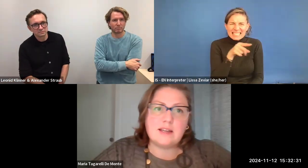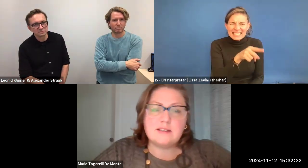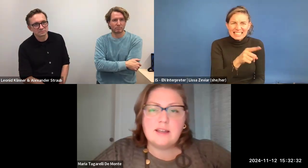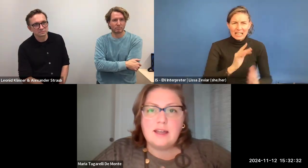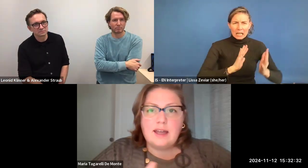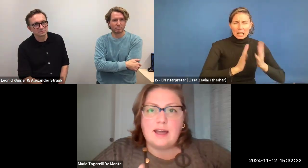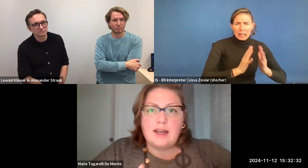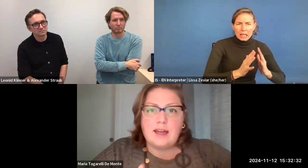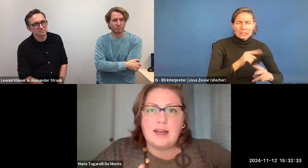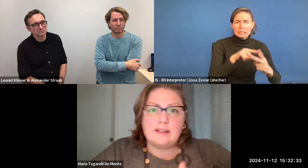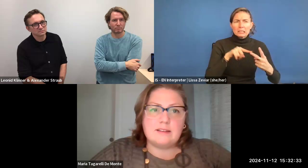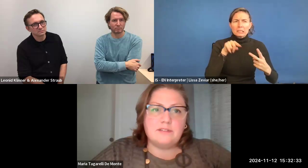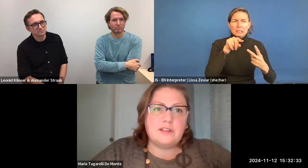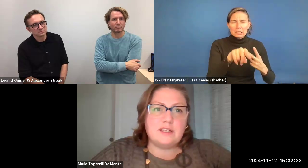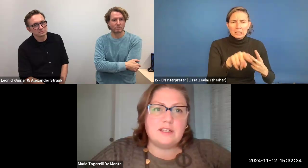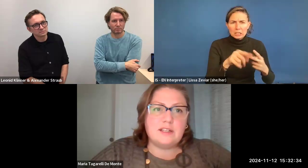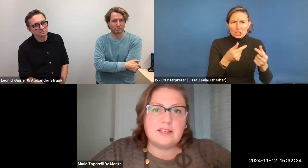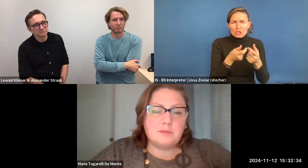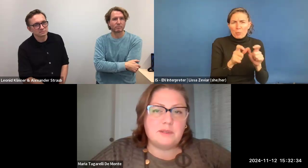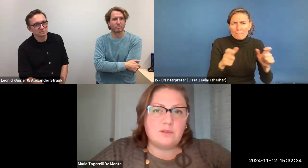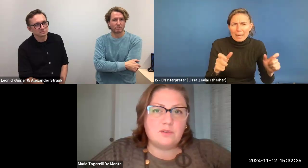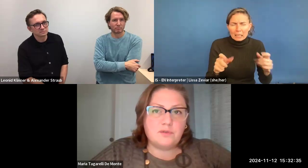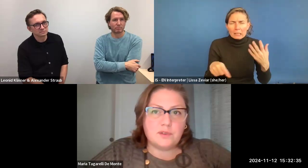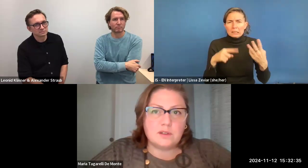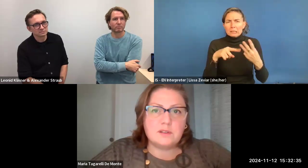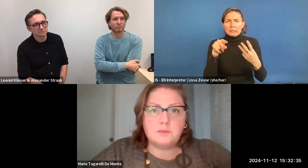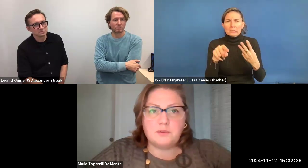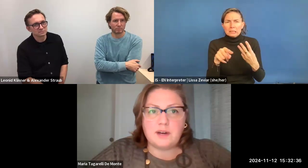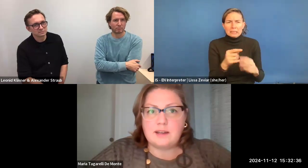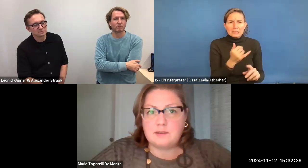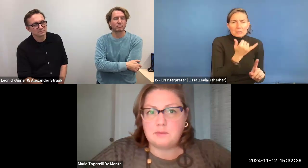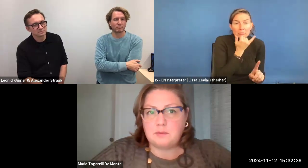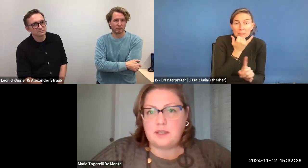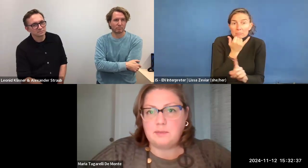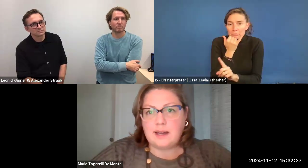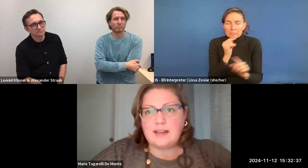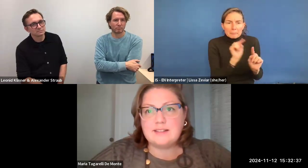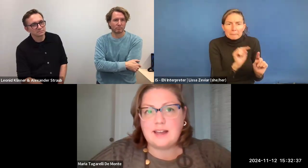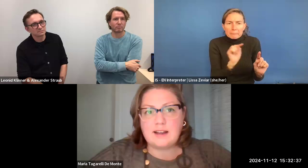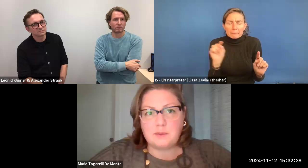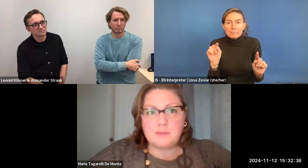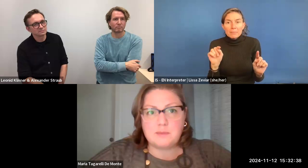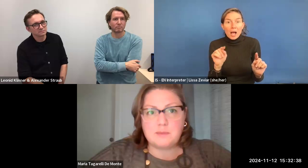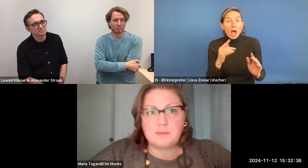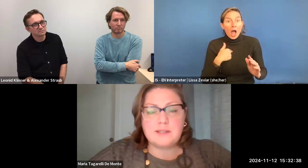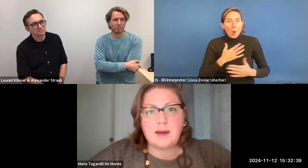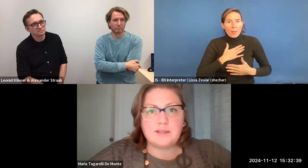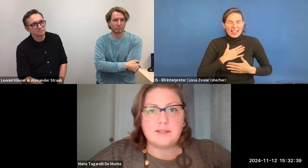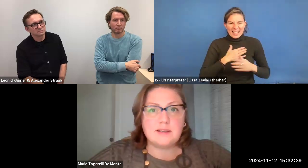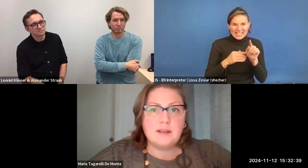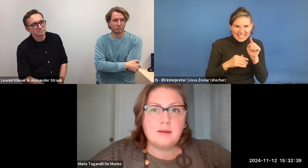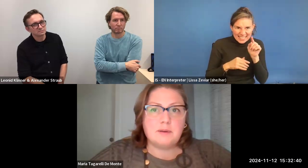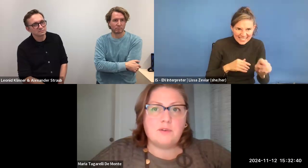syntactic mistakes, and the feeling is it would be useful to provide us a feedback exactly where the